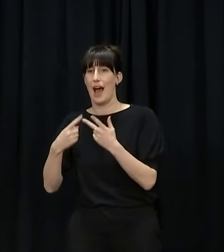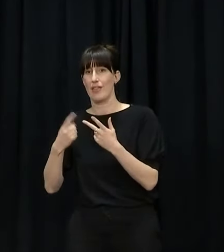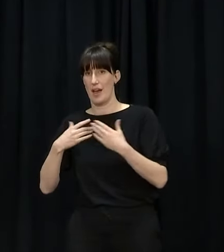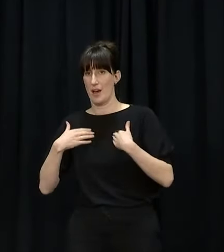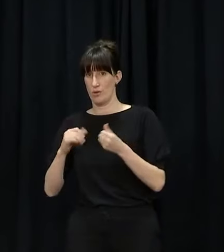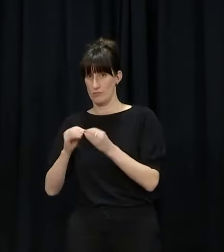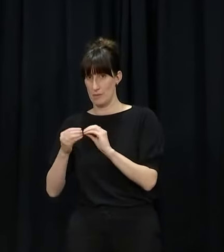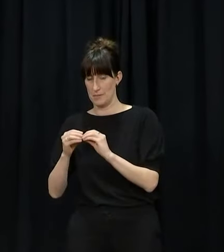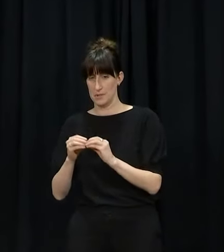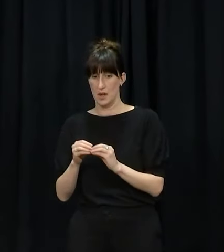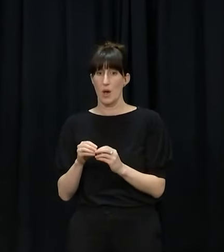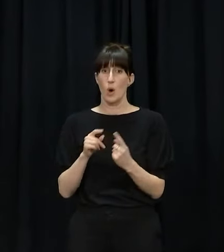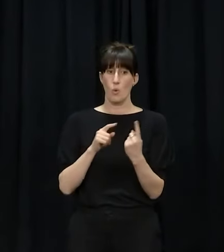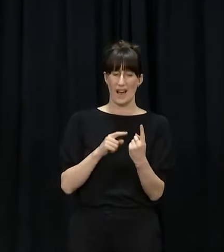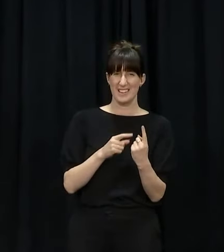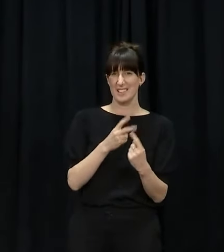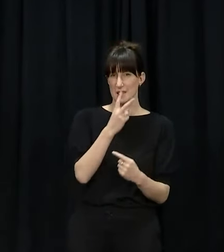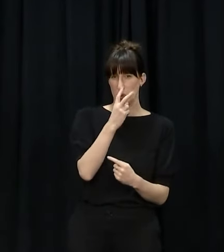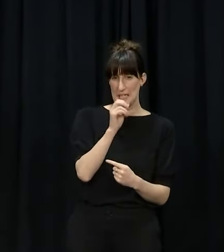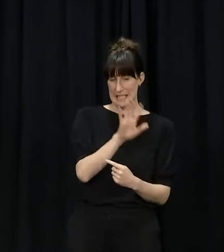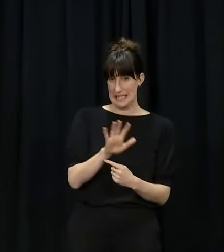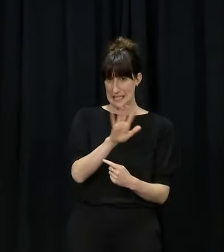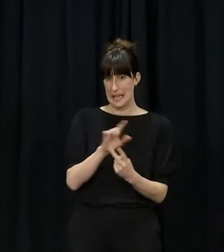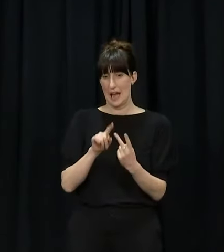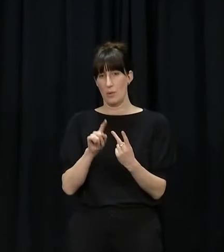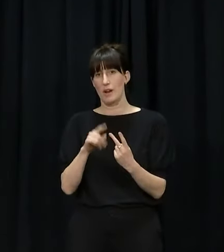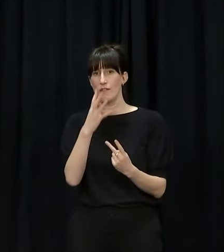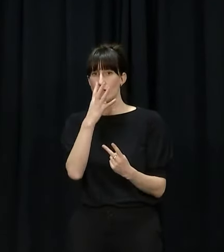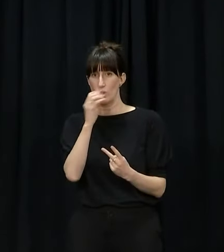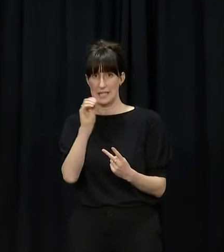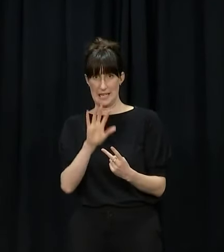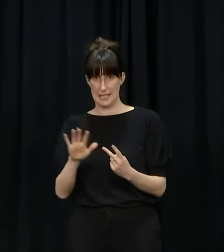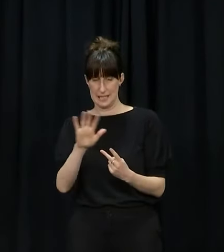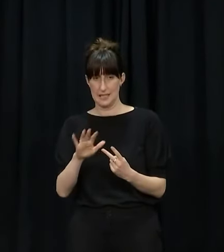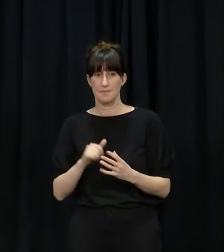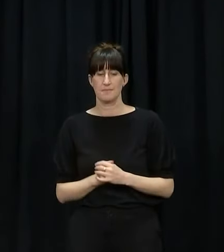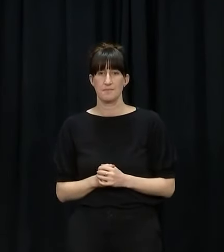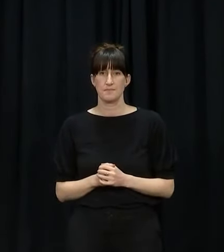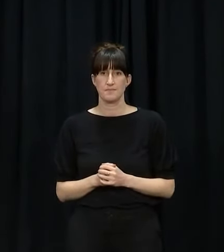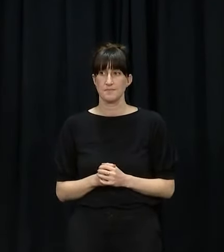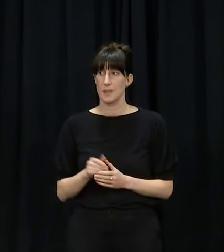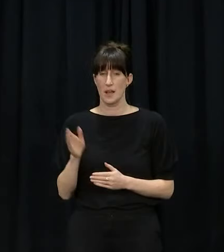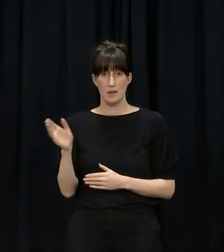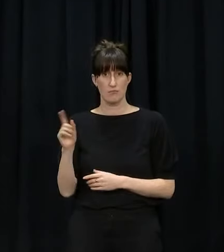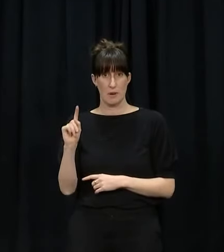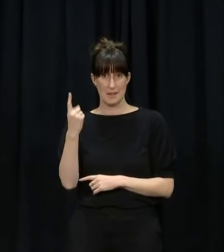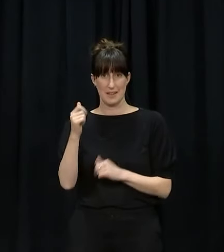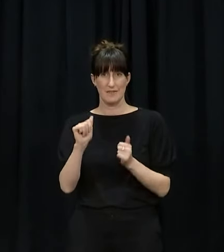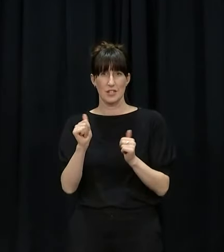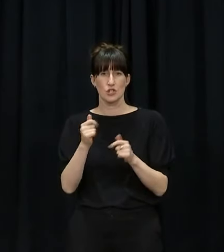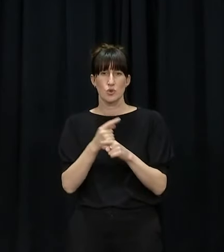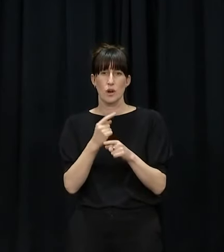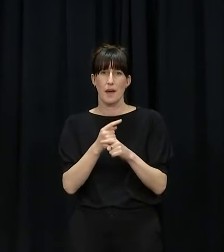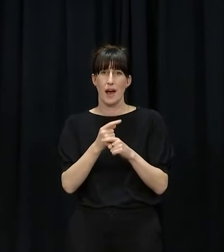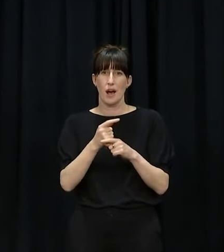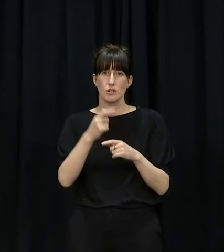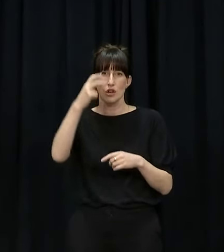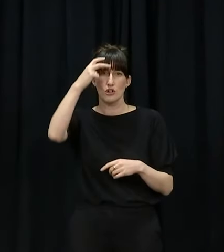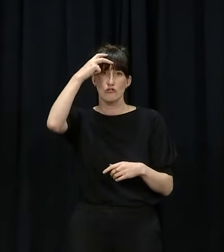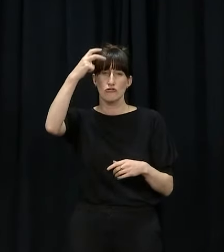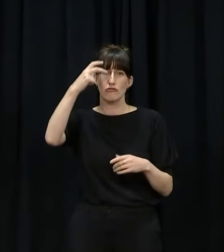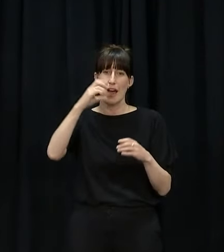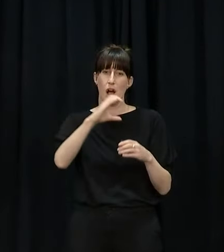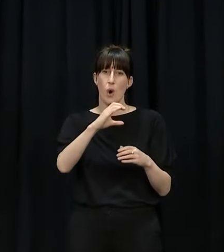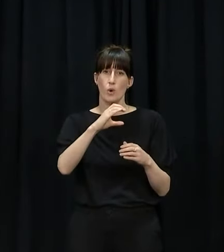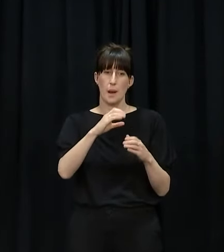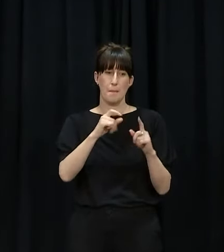condition. The Prime Minister mentioned the Crown Plaza, and as a precautionary measure, a hold was put on some